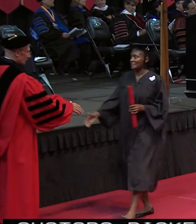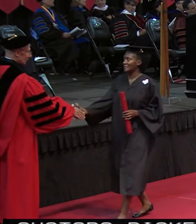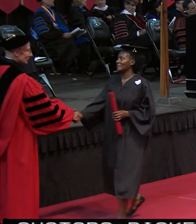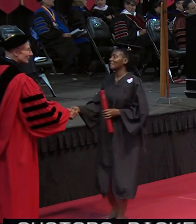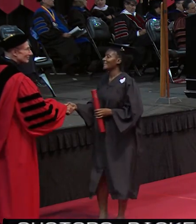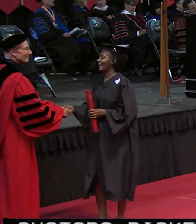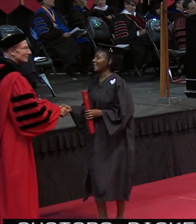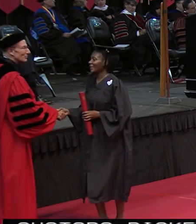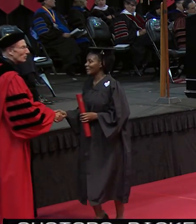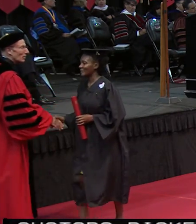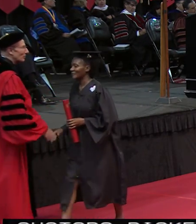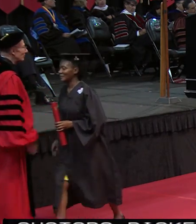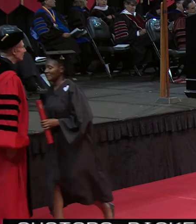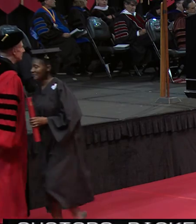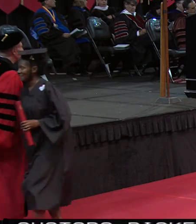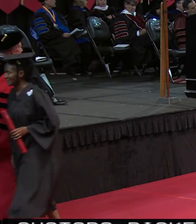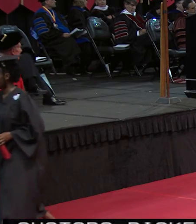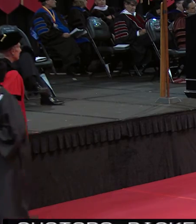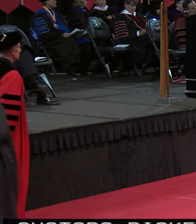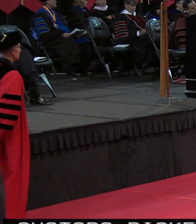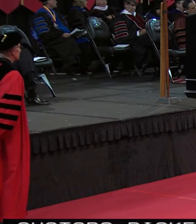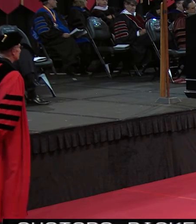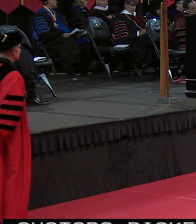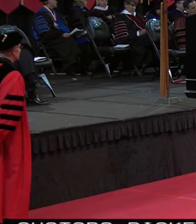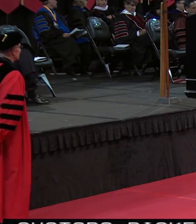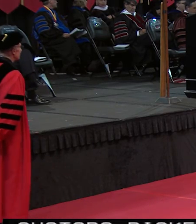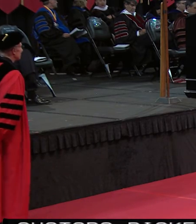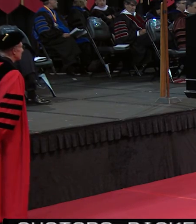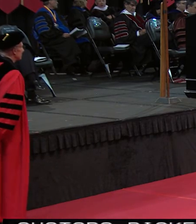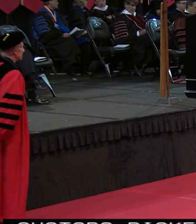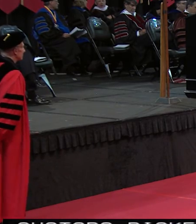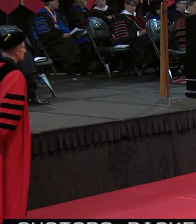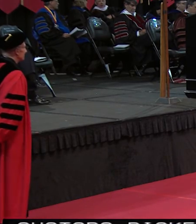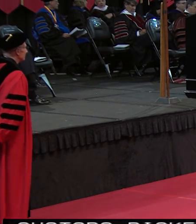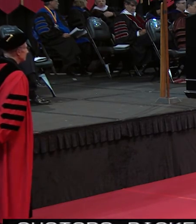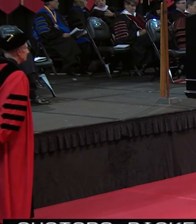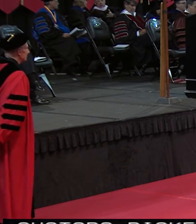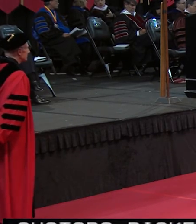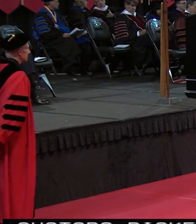Graduating summa cum laude, Jason Christopher Prior.